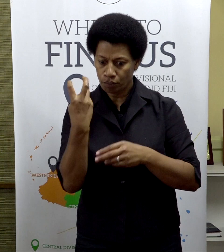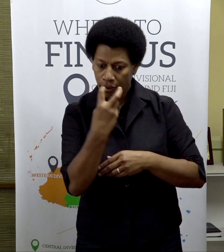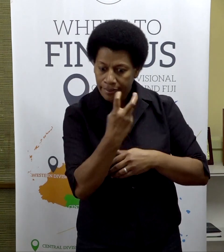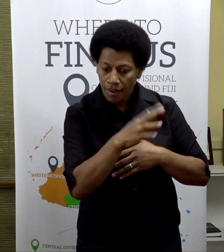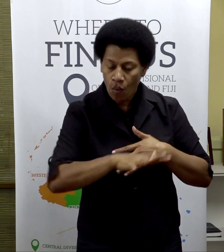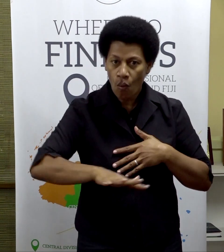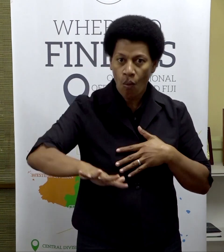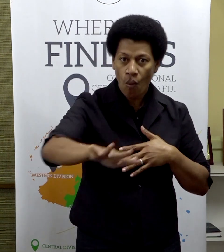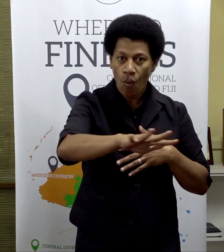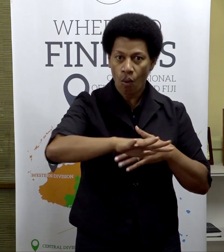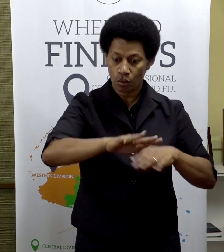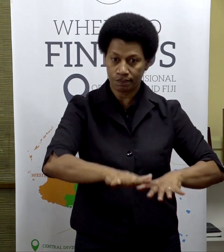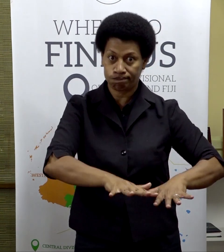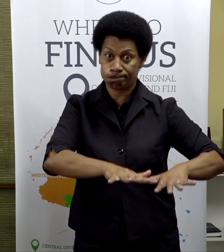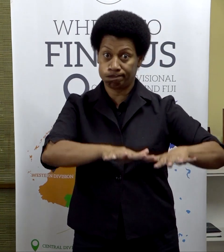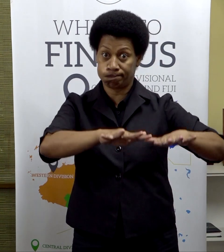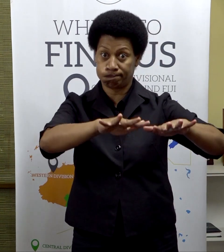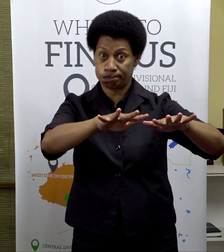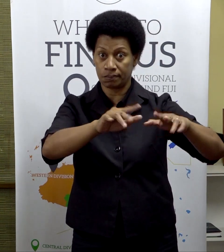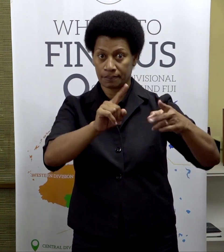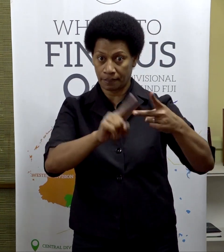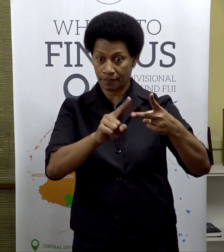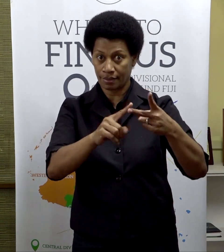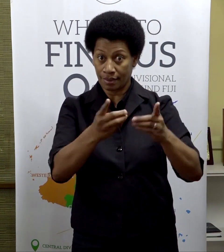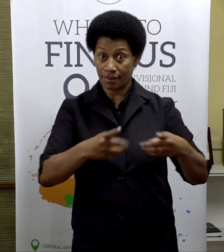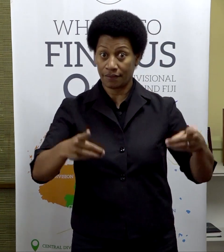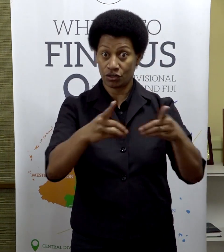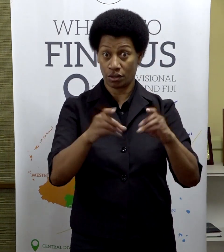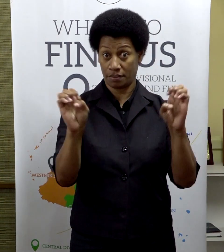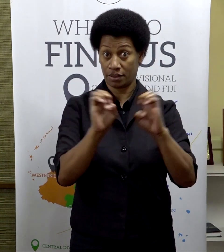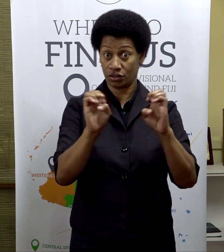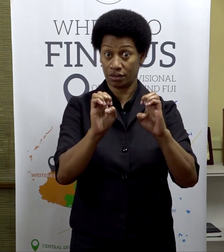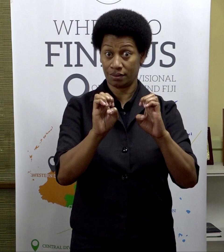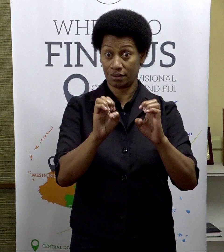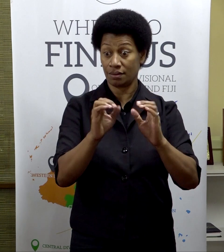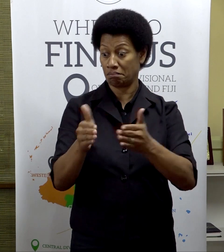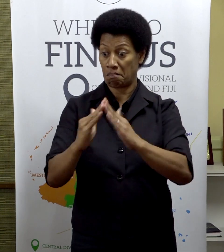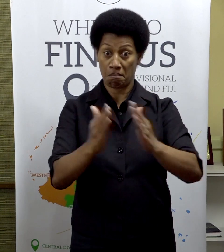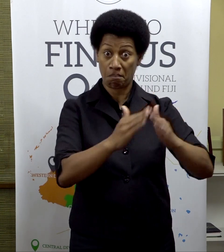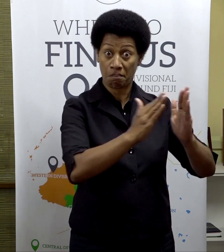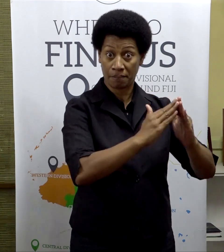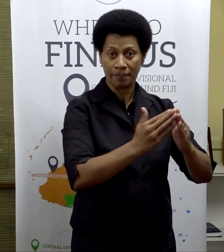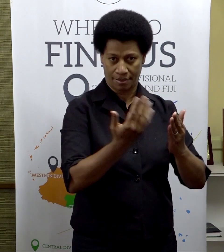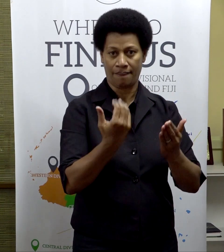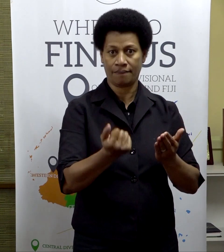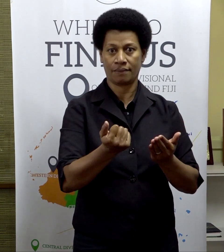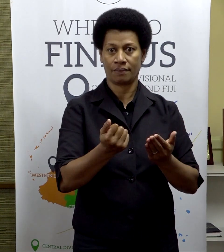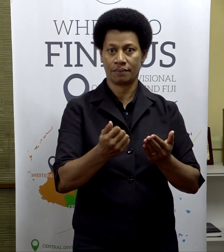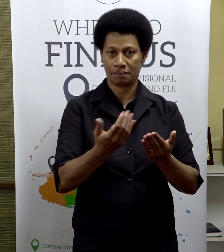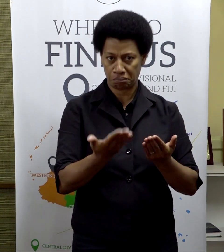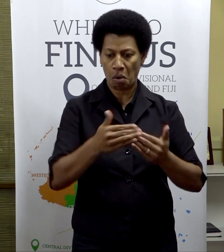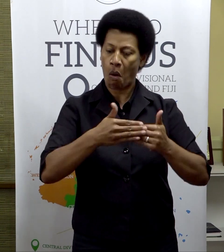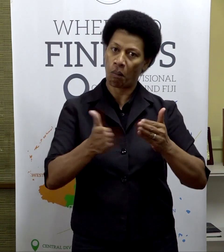ground, especially in flood-prone areas, and our divisional emergency operation centers are now active. Should the